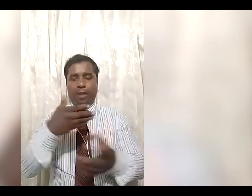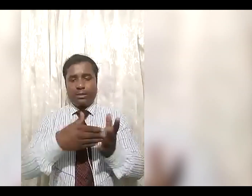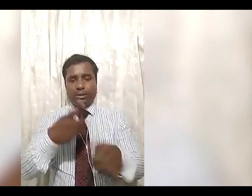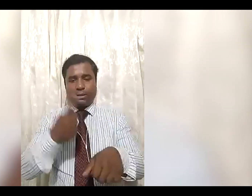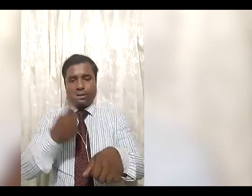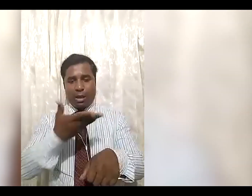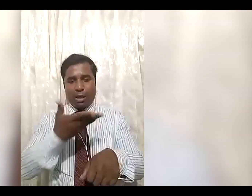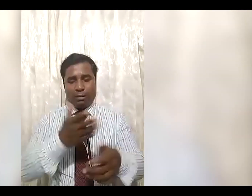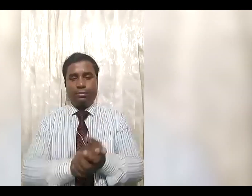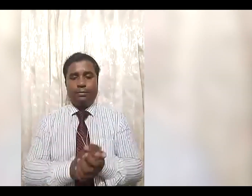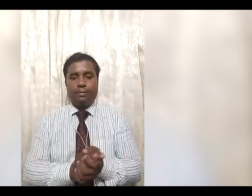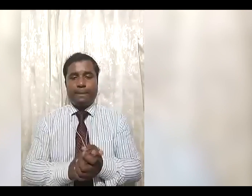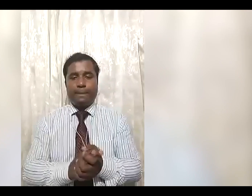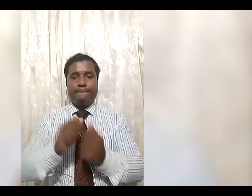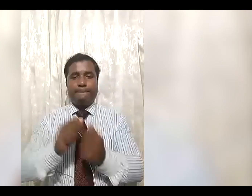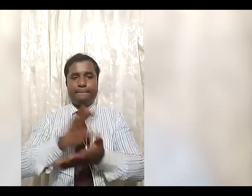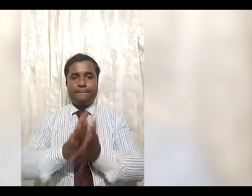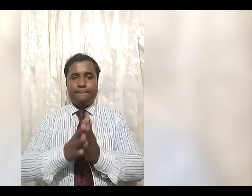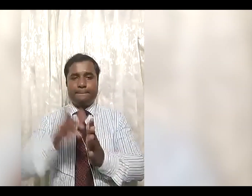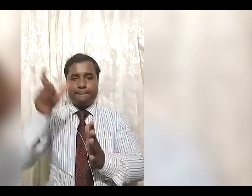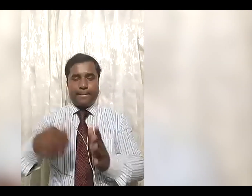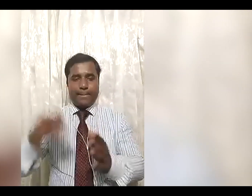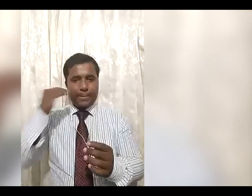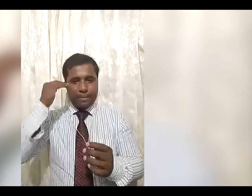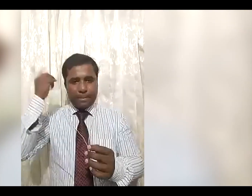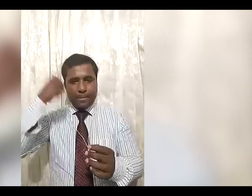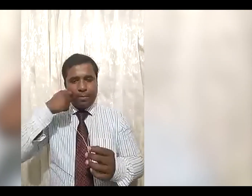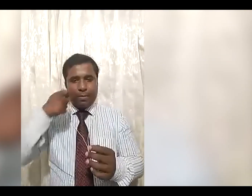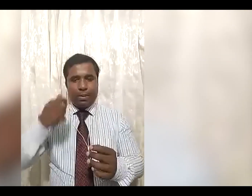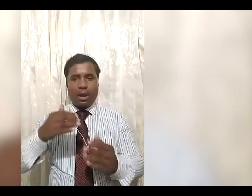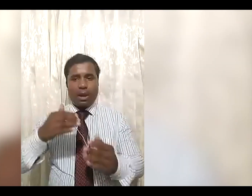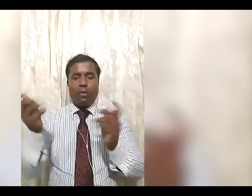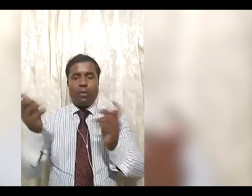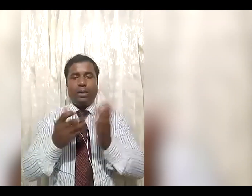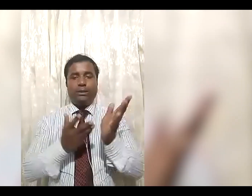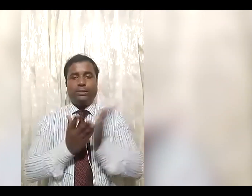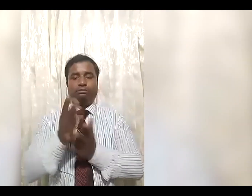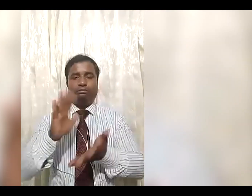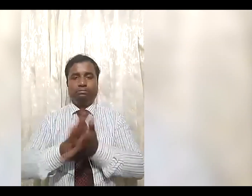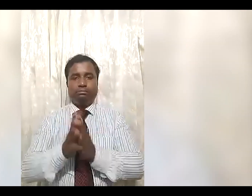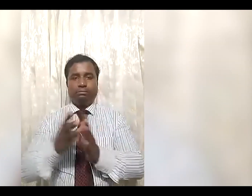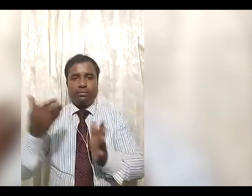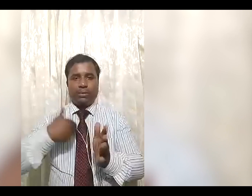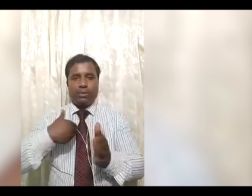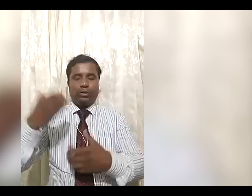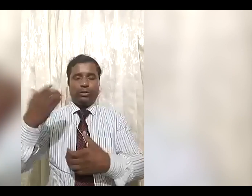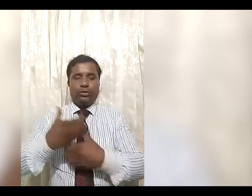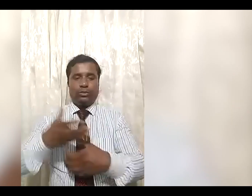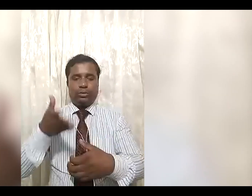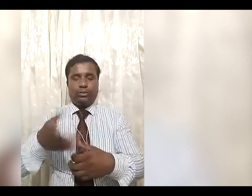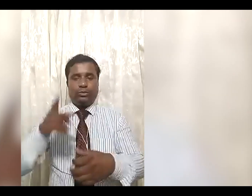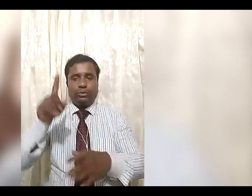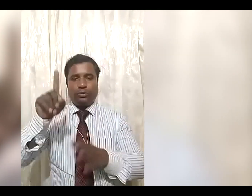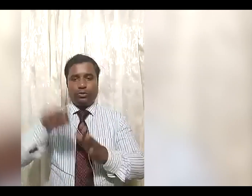to make curriculum for all the disabled people out there. Some good practices in our country, the civil society